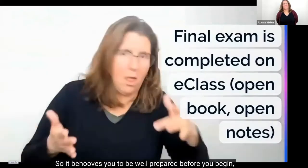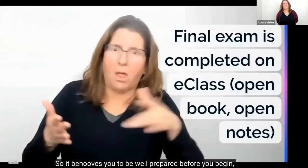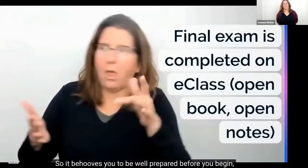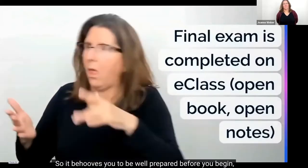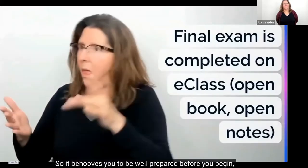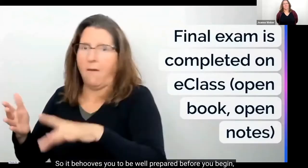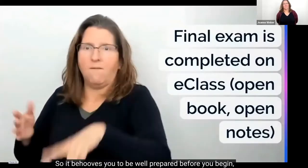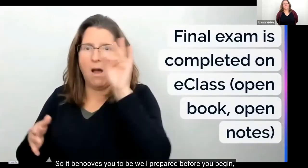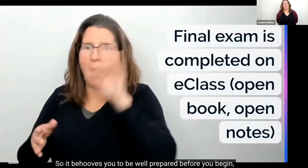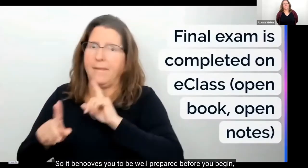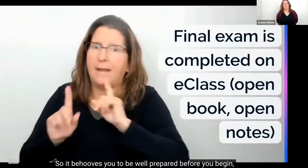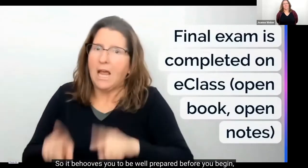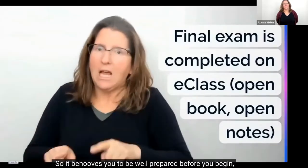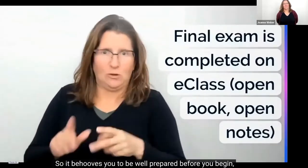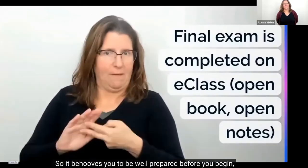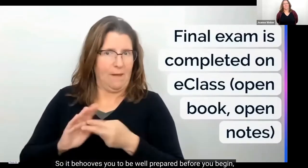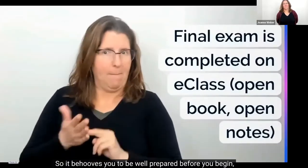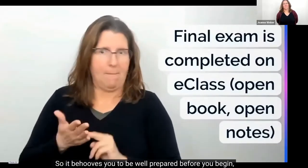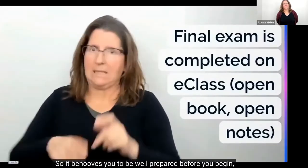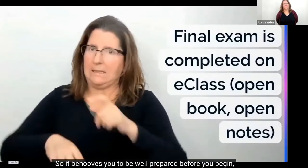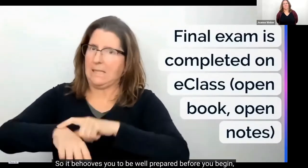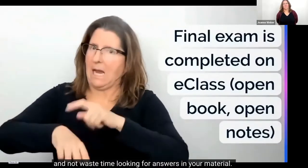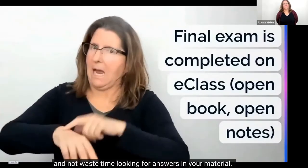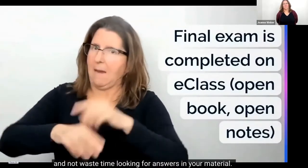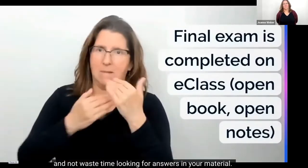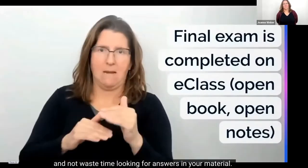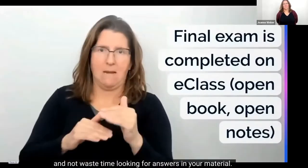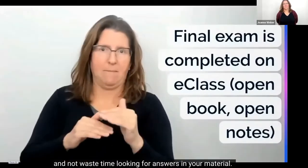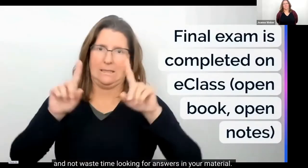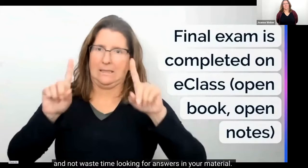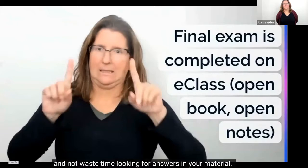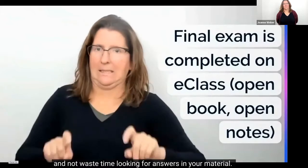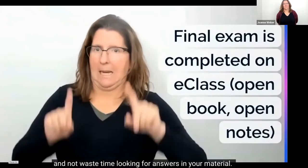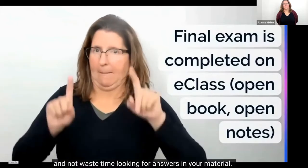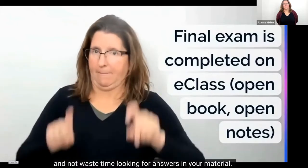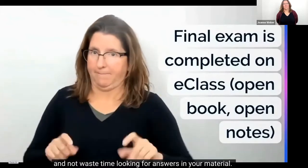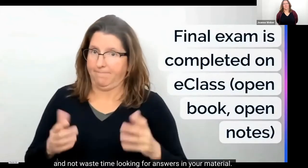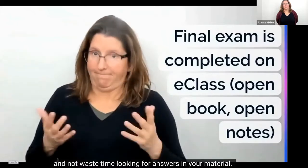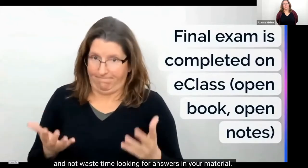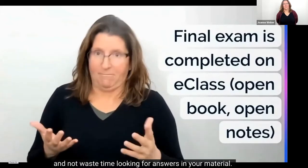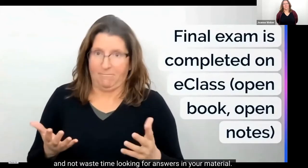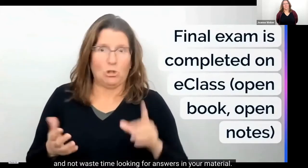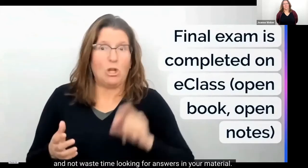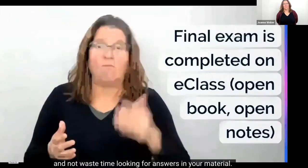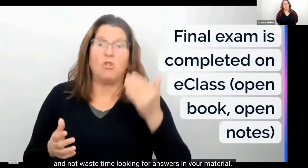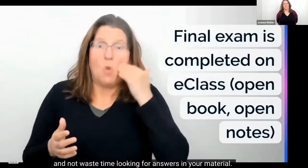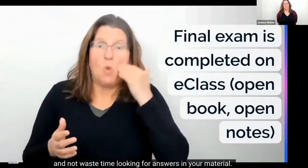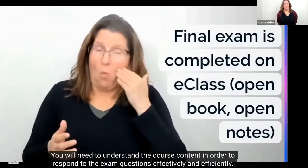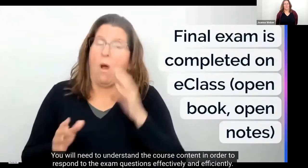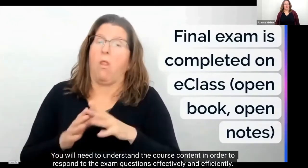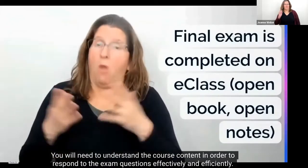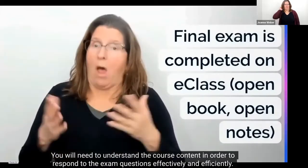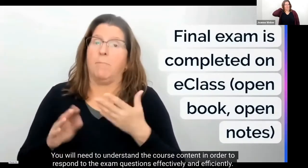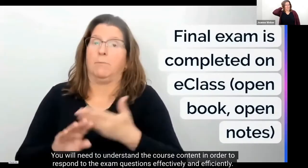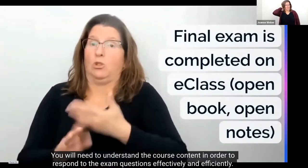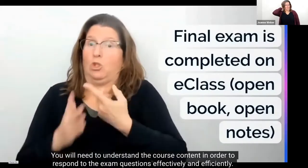it behooves you to be well prepared before you begin and not waste time looking for answers in your material. You will need to